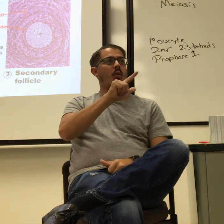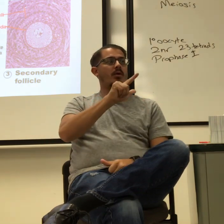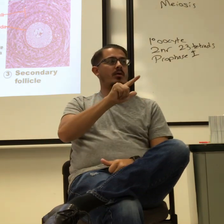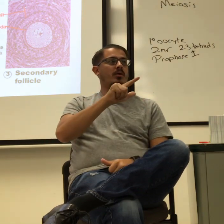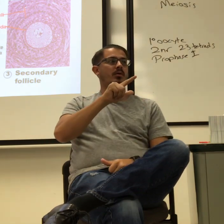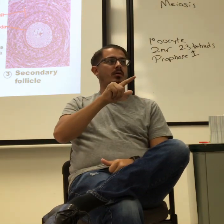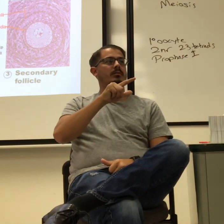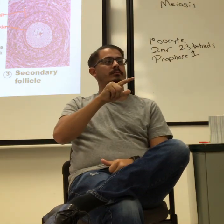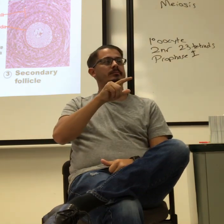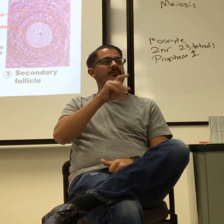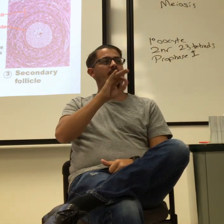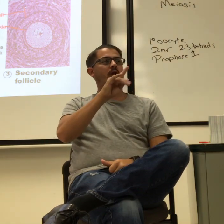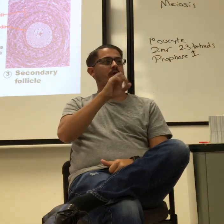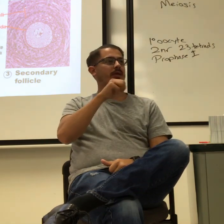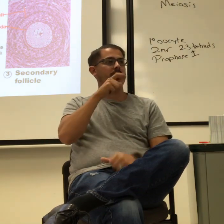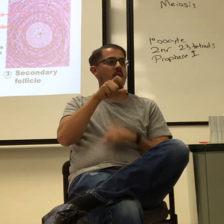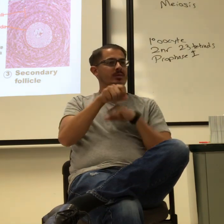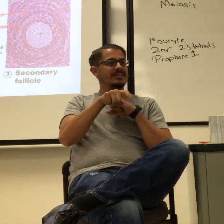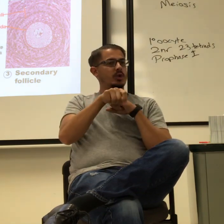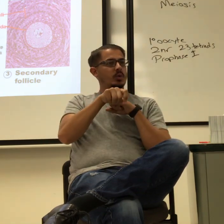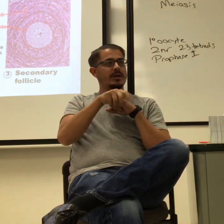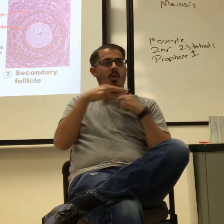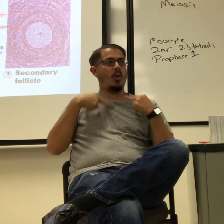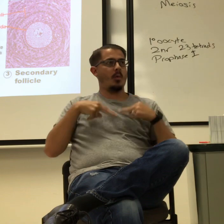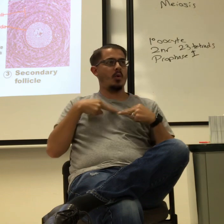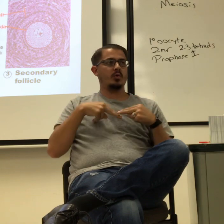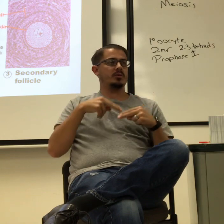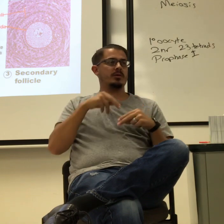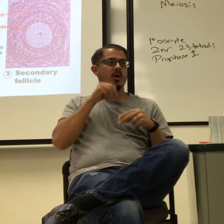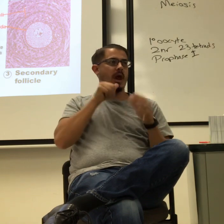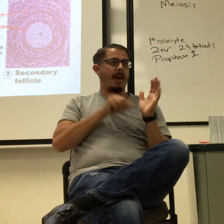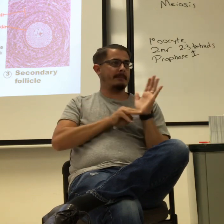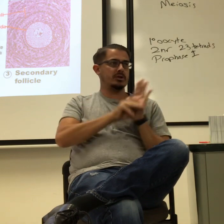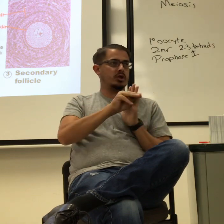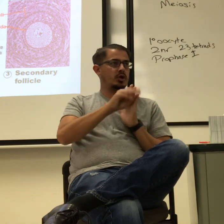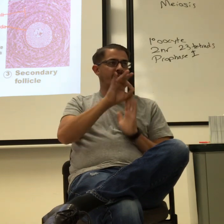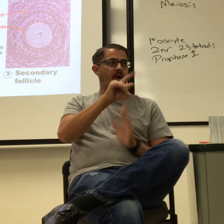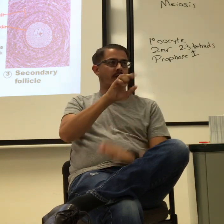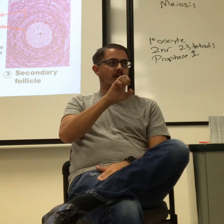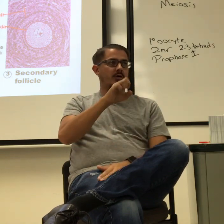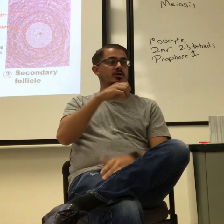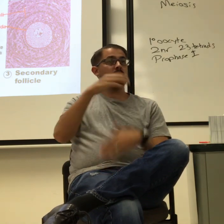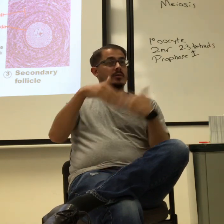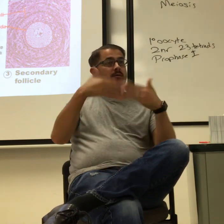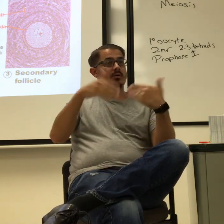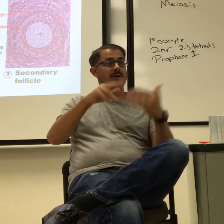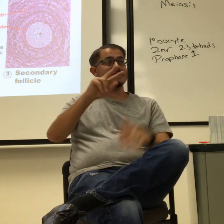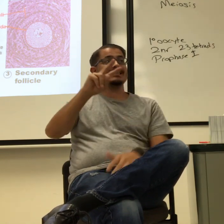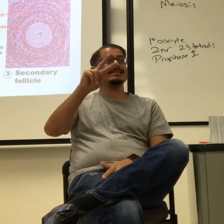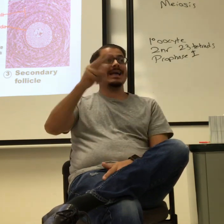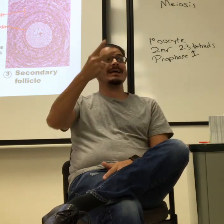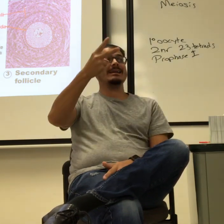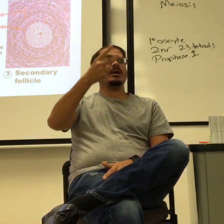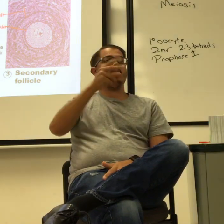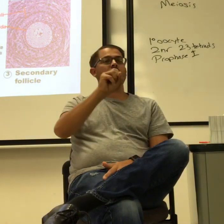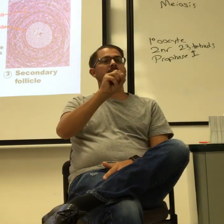primary follicles, they don't secrete any hormones. They're immature follicles. So when you progress to a secondary